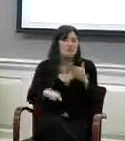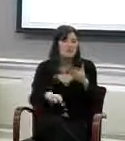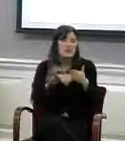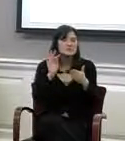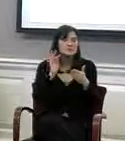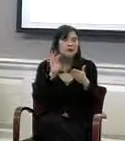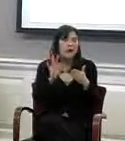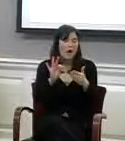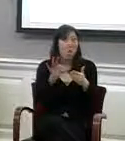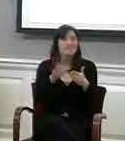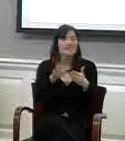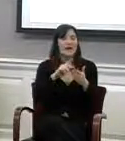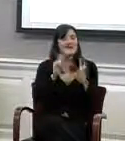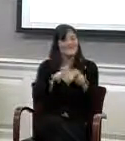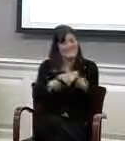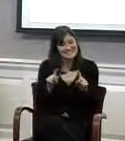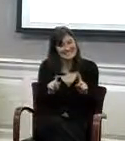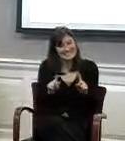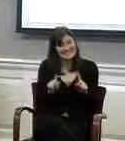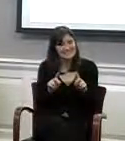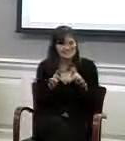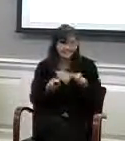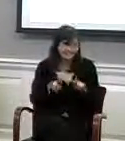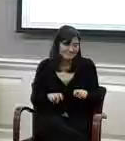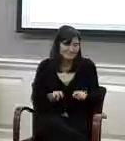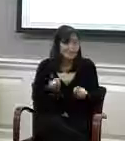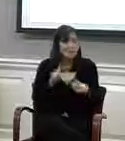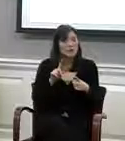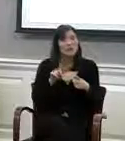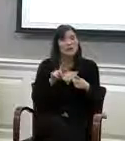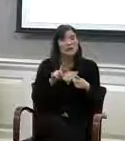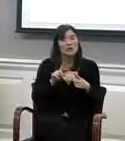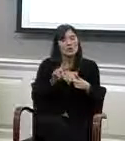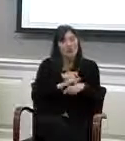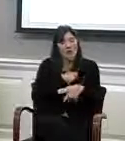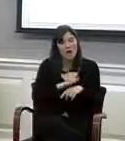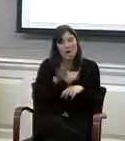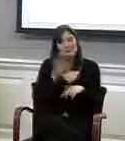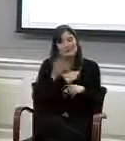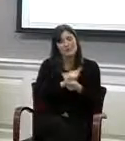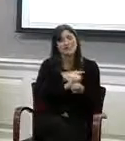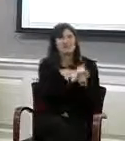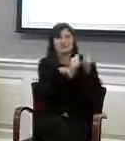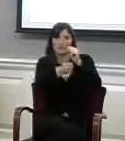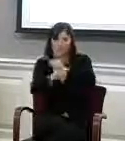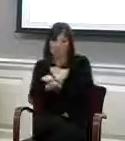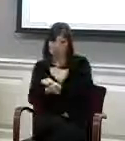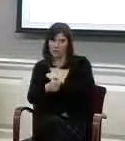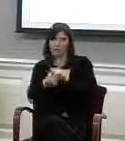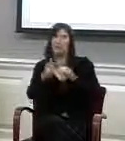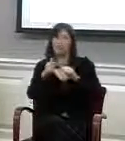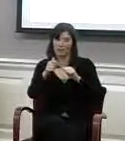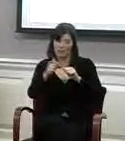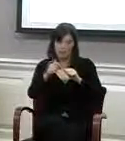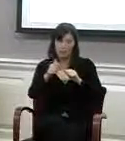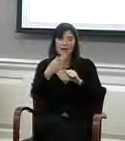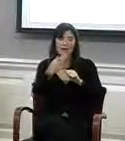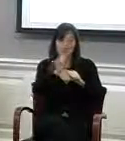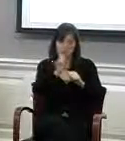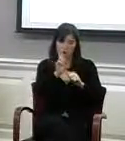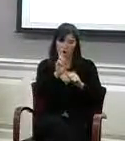for a transformational, what I would call transformational human rights education program that's operating in Turkey, organized